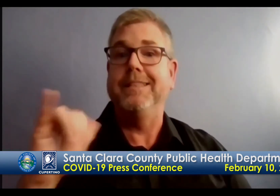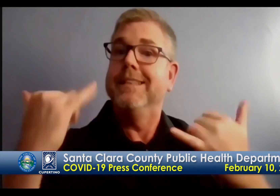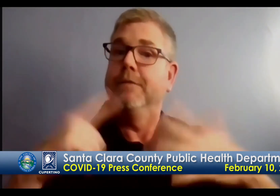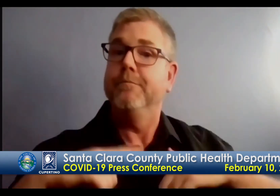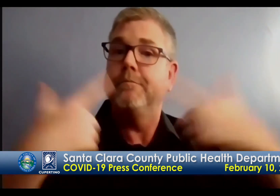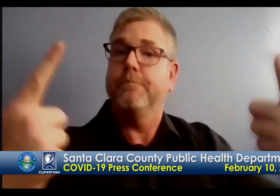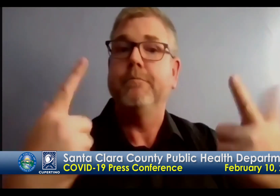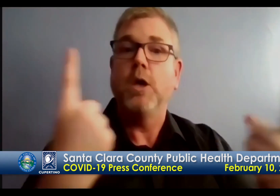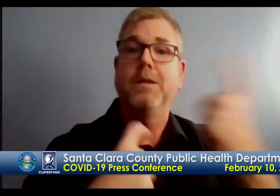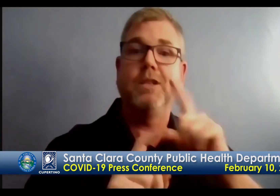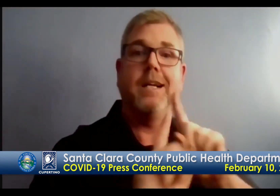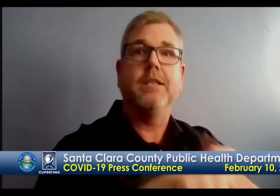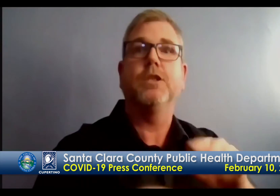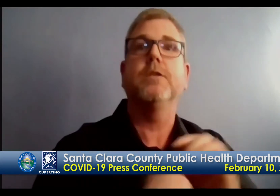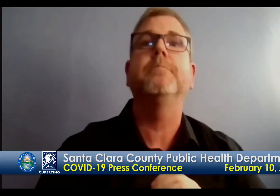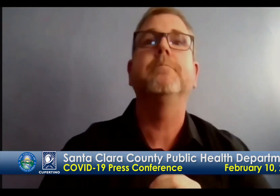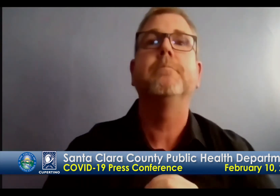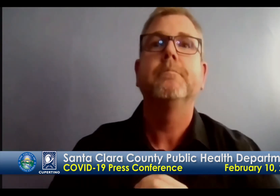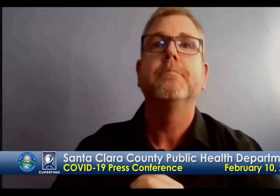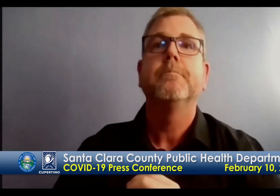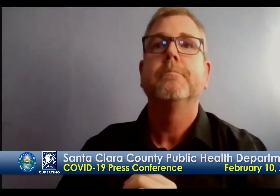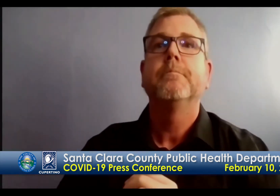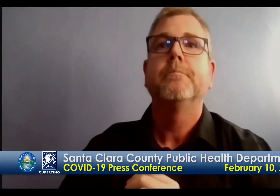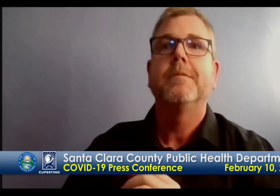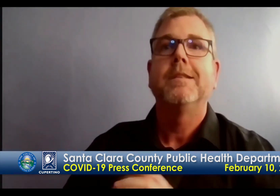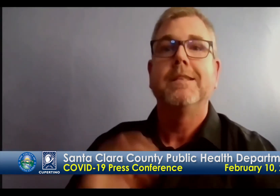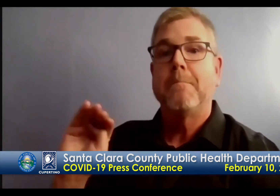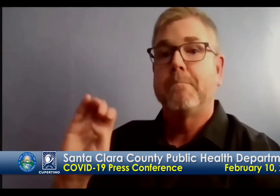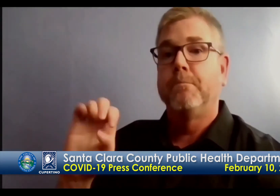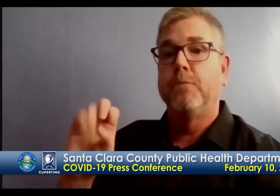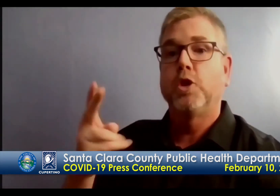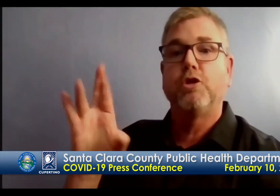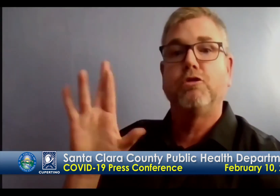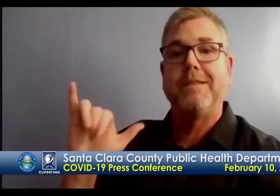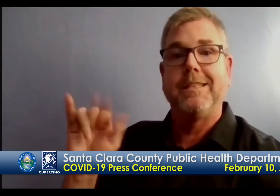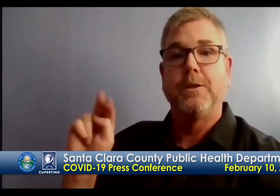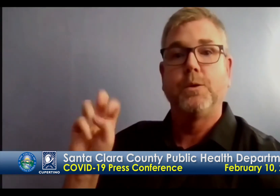News. I'm going to send you a request to unmute.